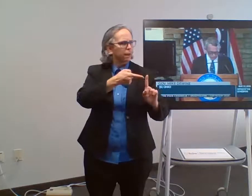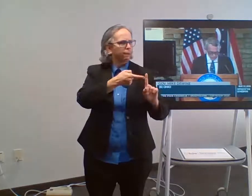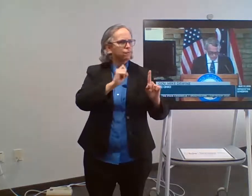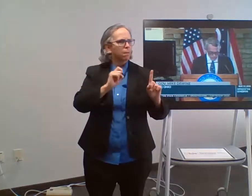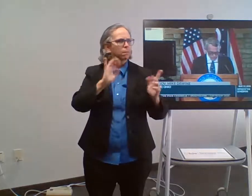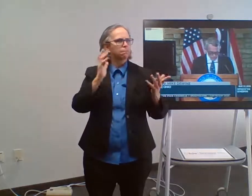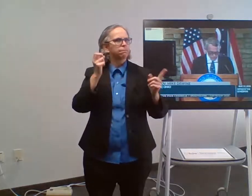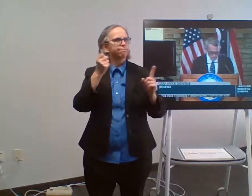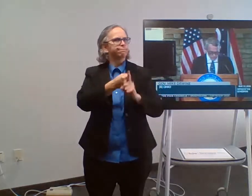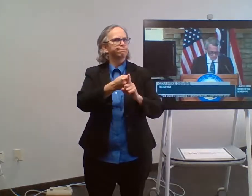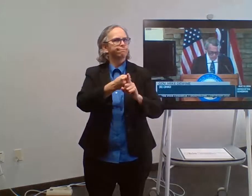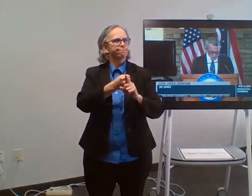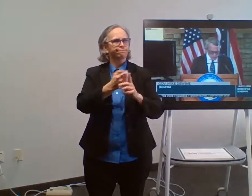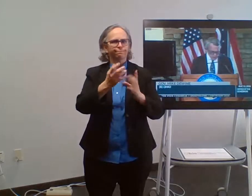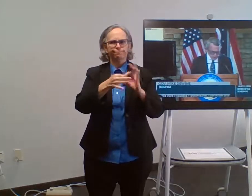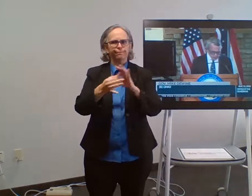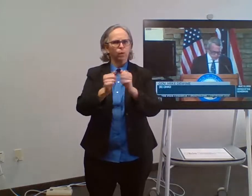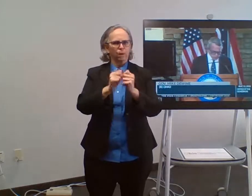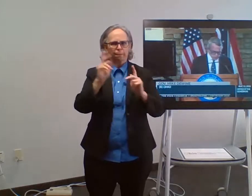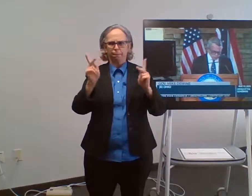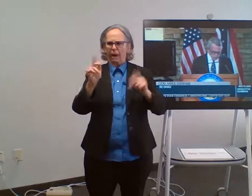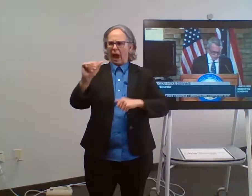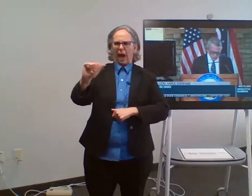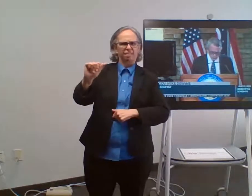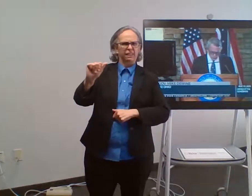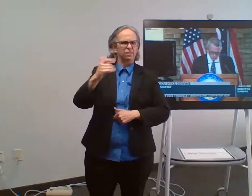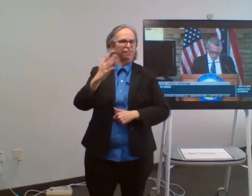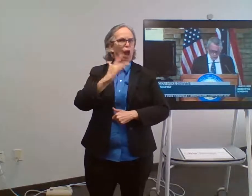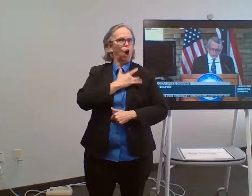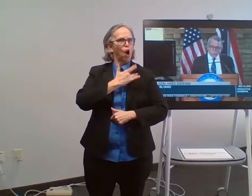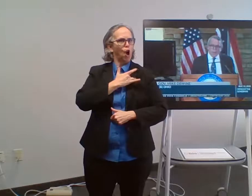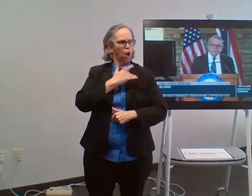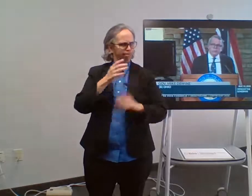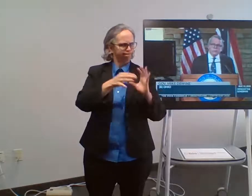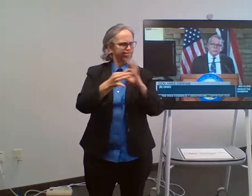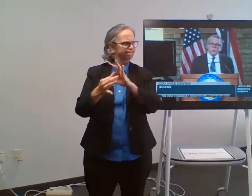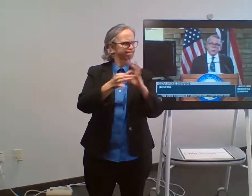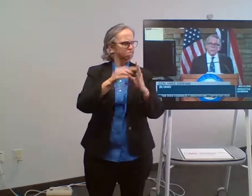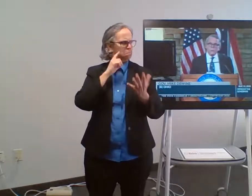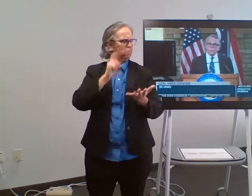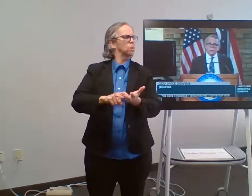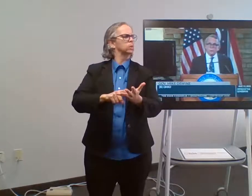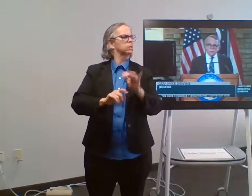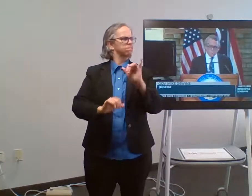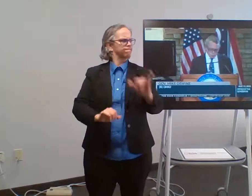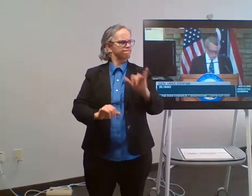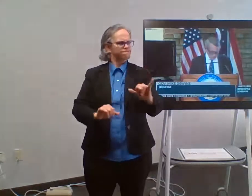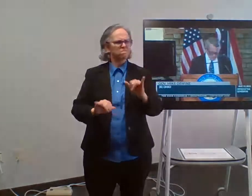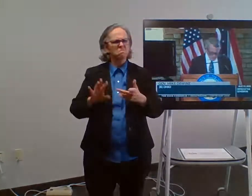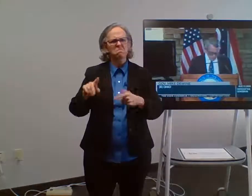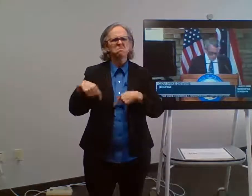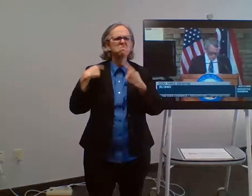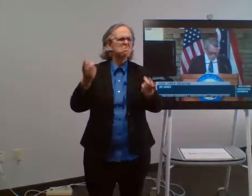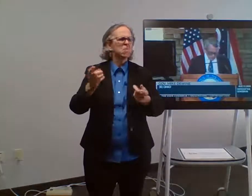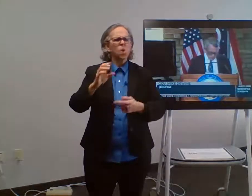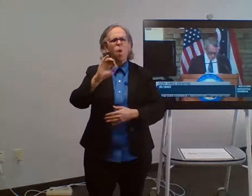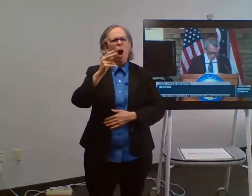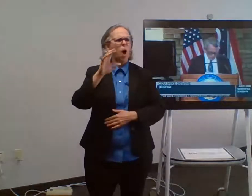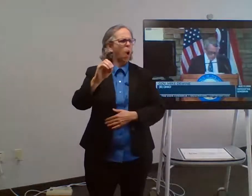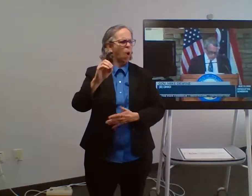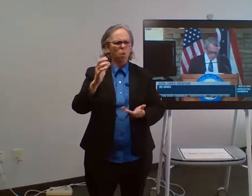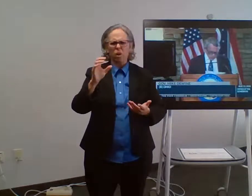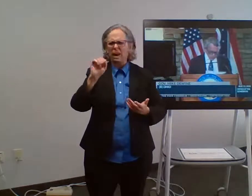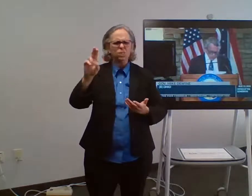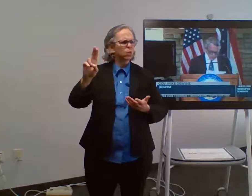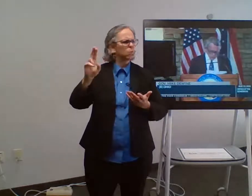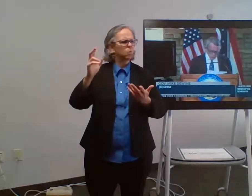that. Ohio State has been routinely testing their athletes as part of their protocol. So today